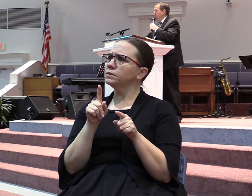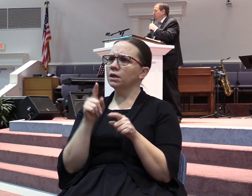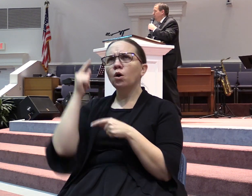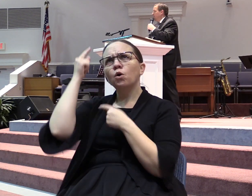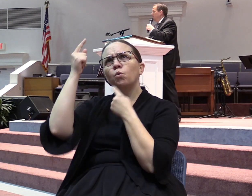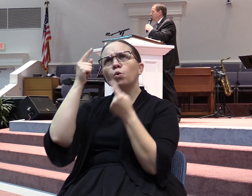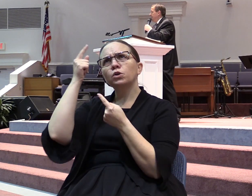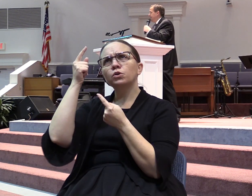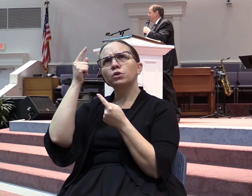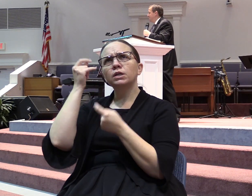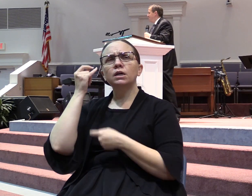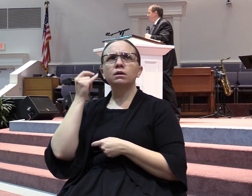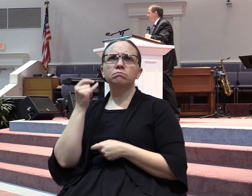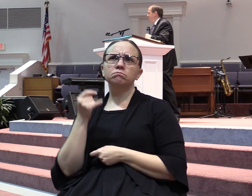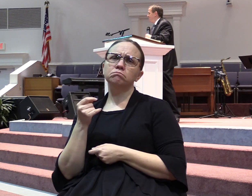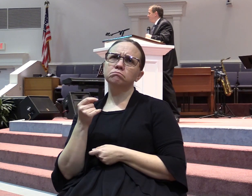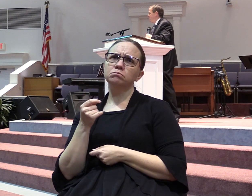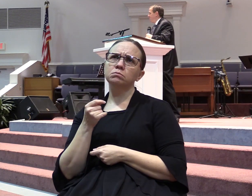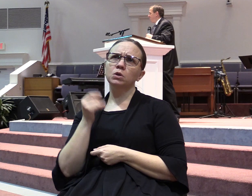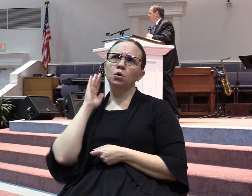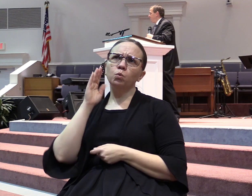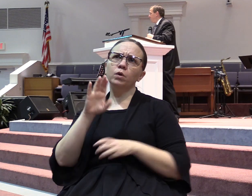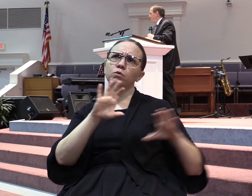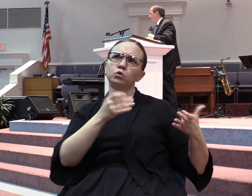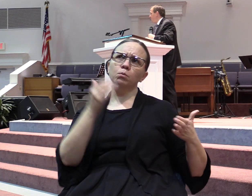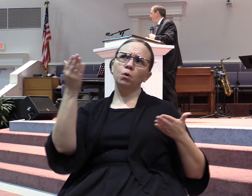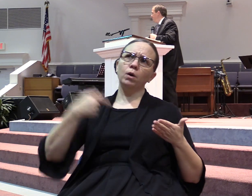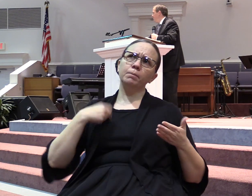he would ever be welcomed back. That's right.